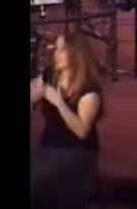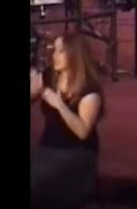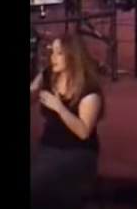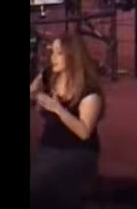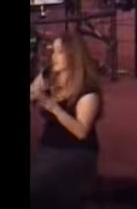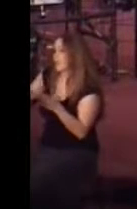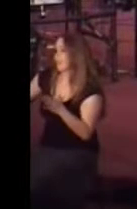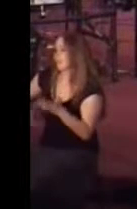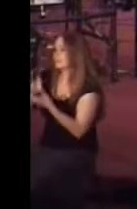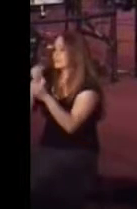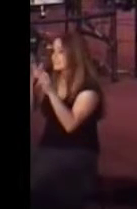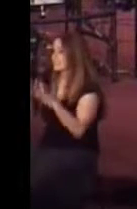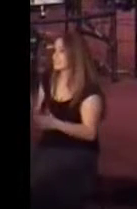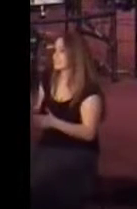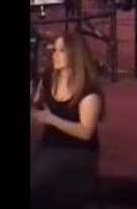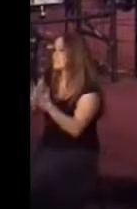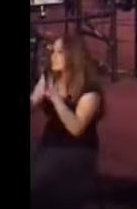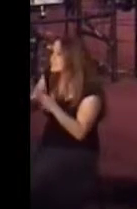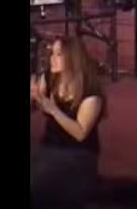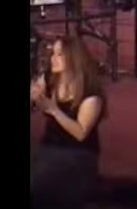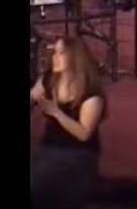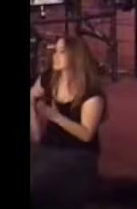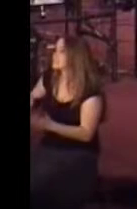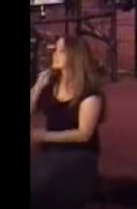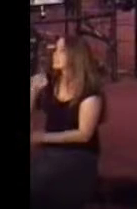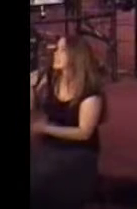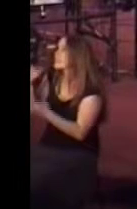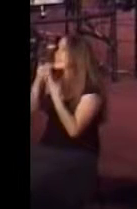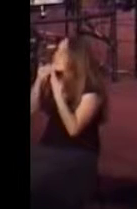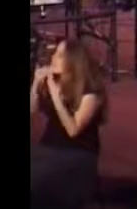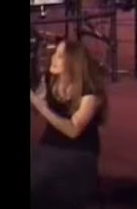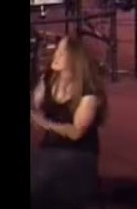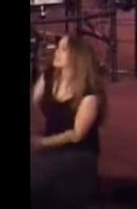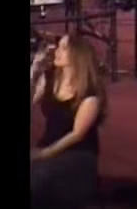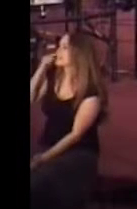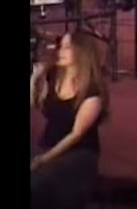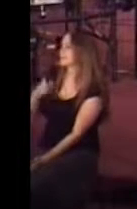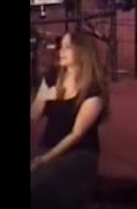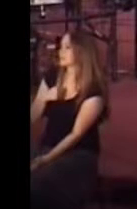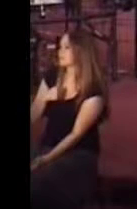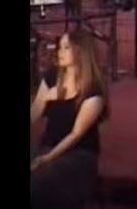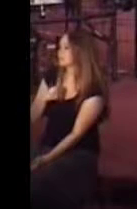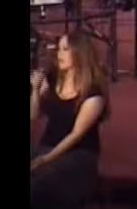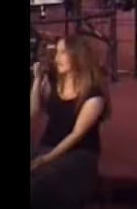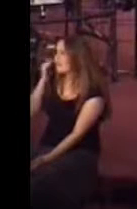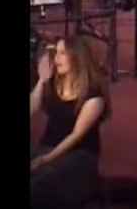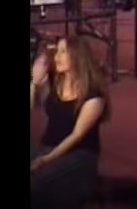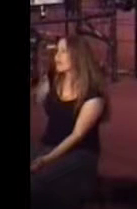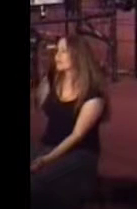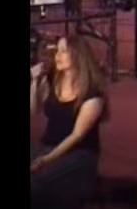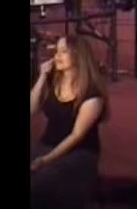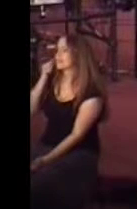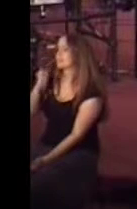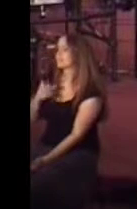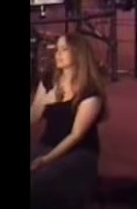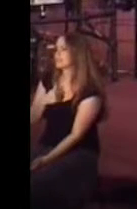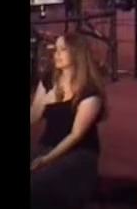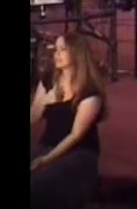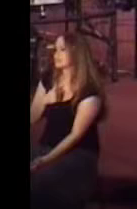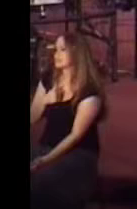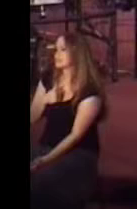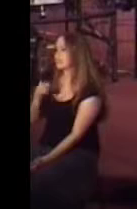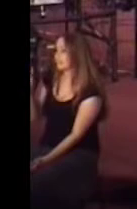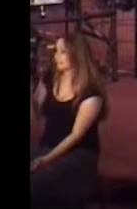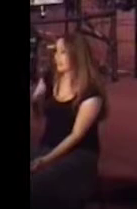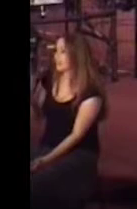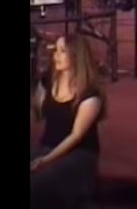to say, God, thank you for hearing me, because I do know that you hear me? Because that by